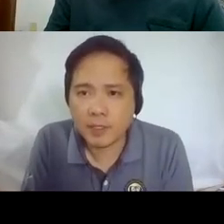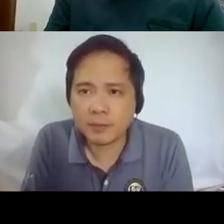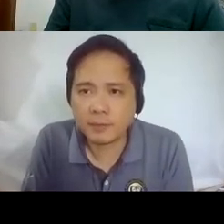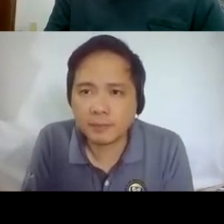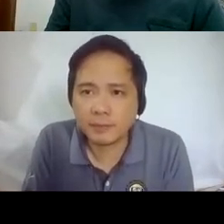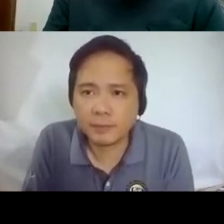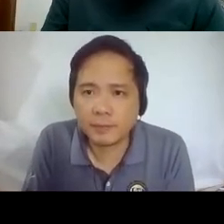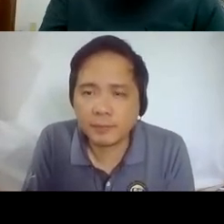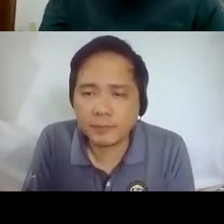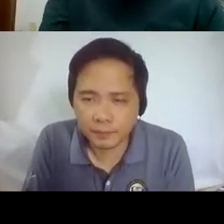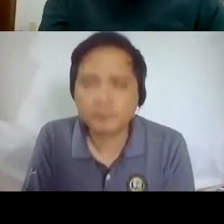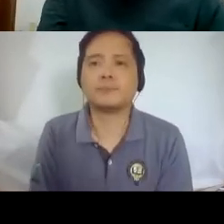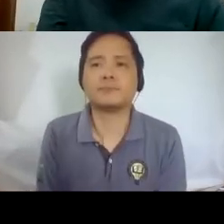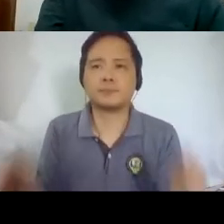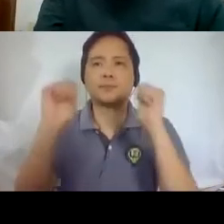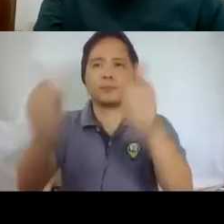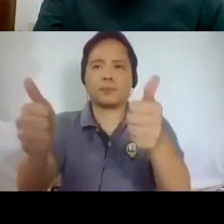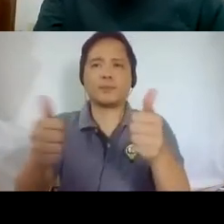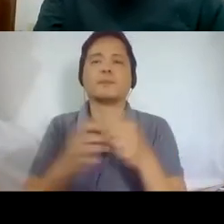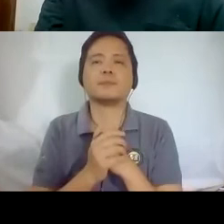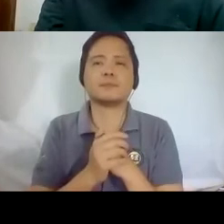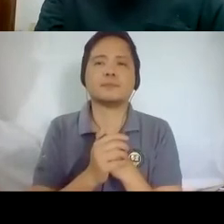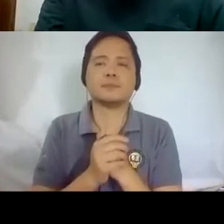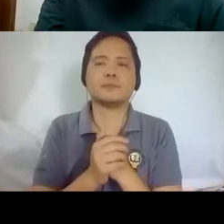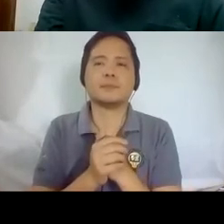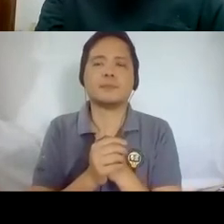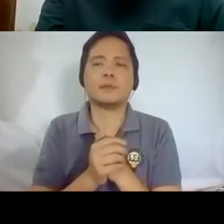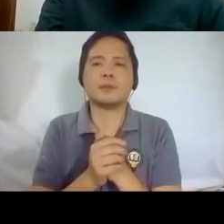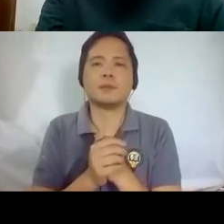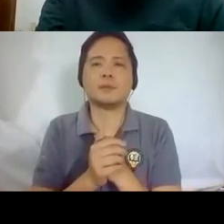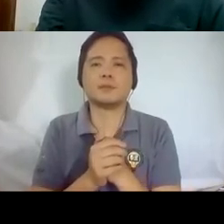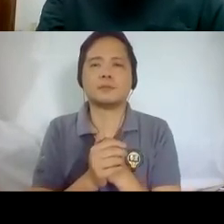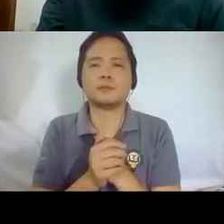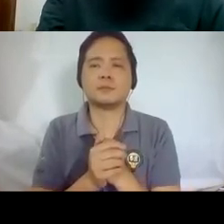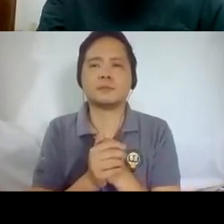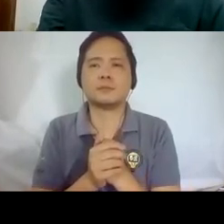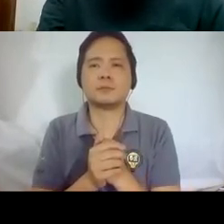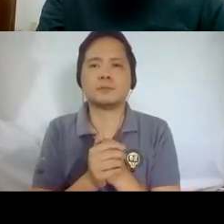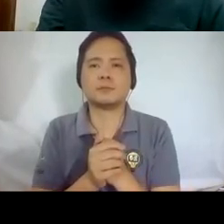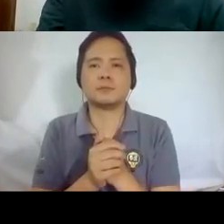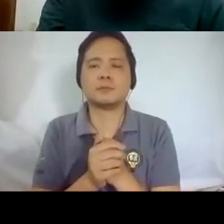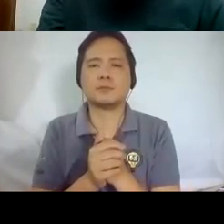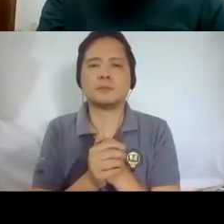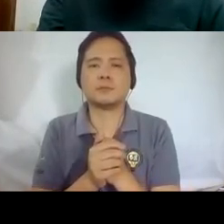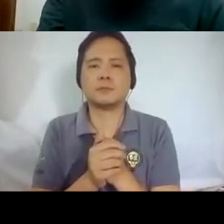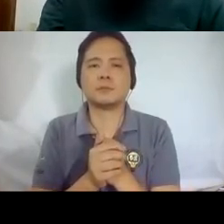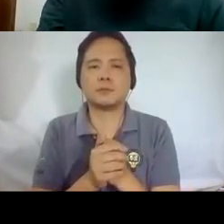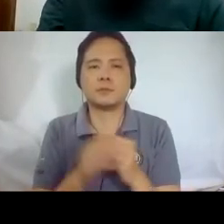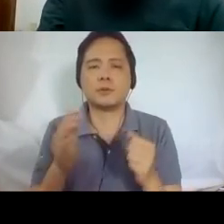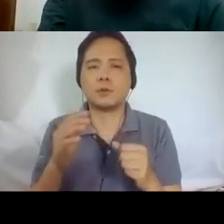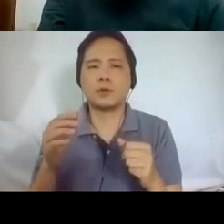Okay, sir. Okay, all right. So basically, let's finish with this example